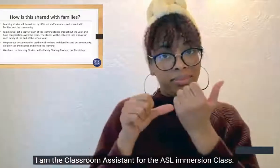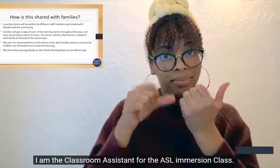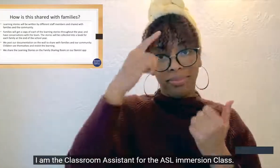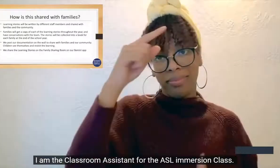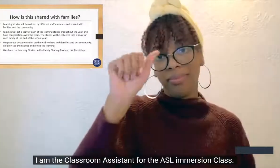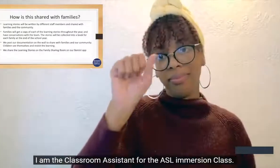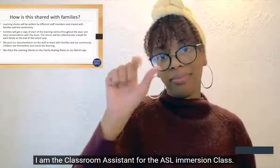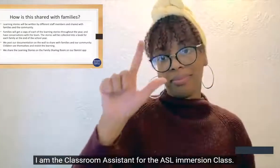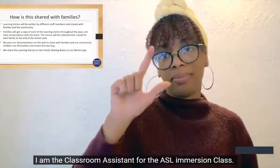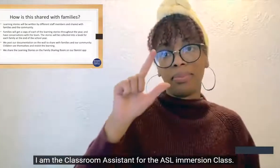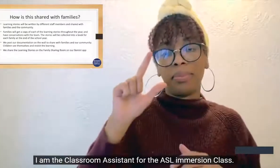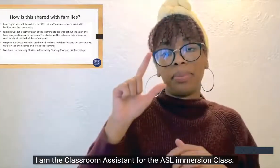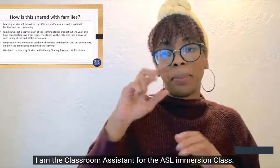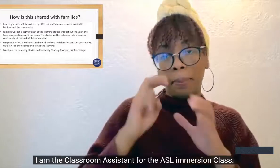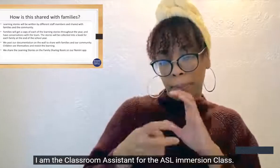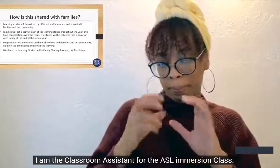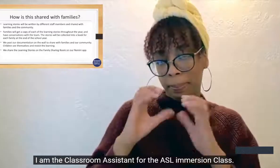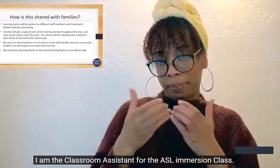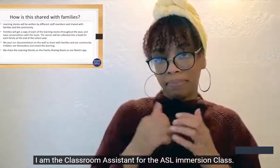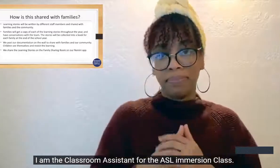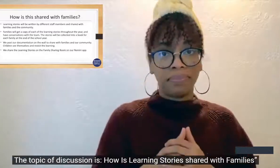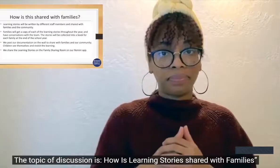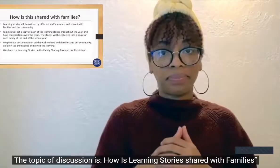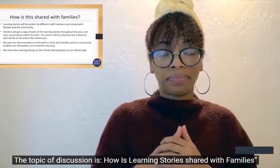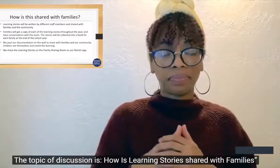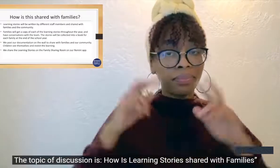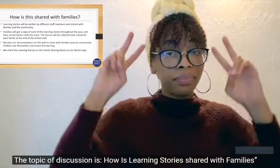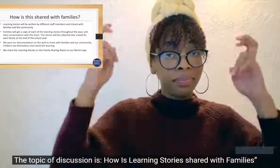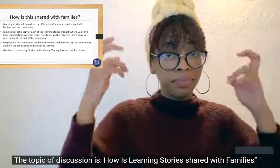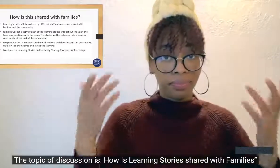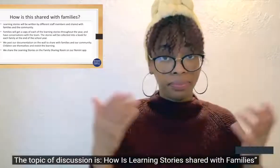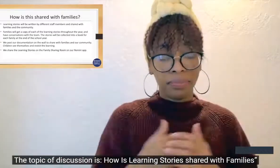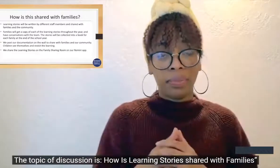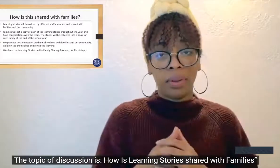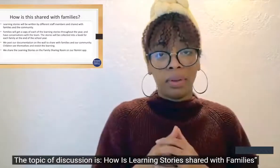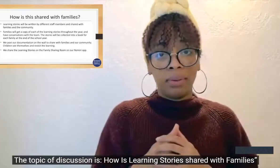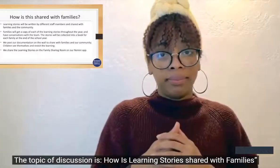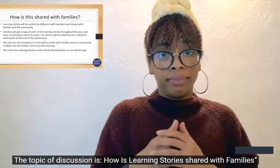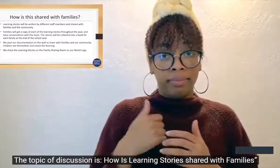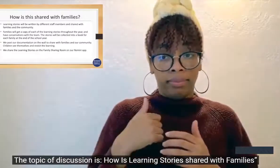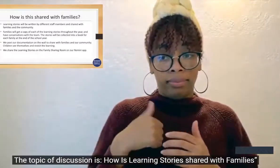I am the classroom assistant for the ASL immersion class. The topic of discussion: